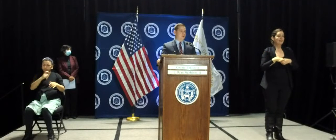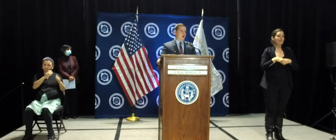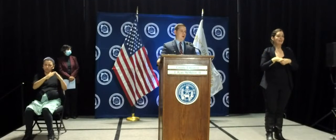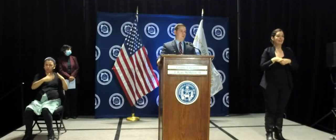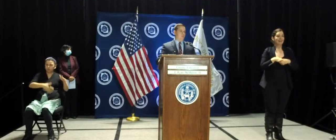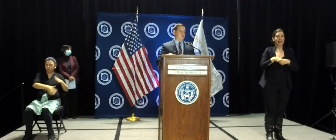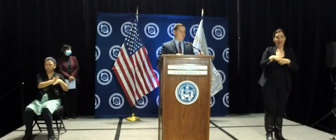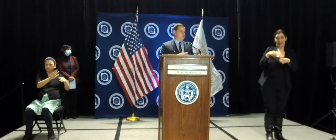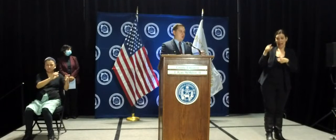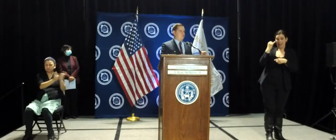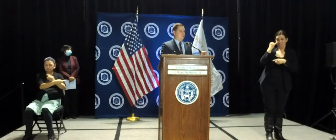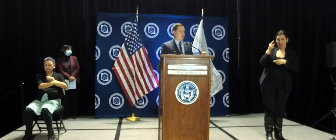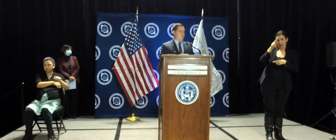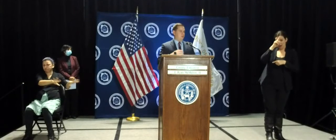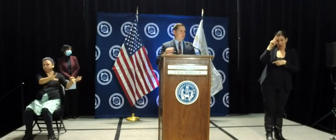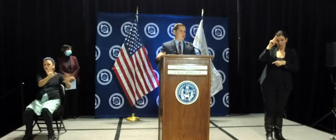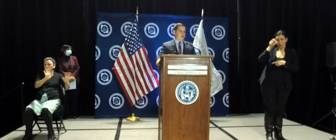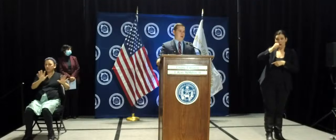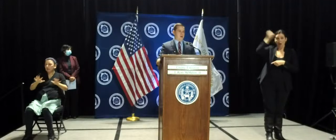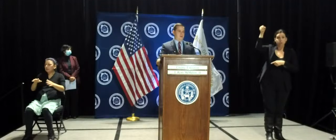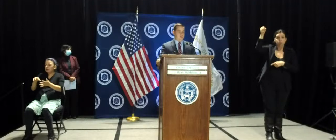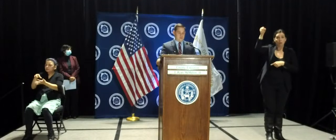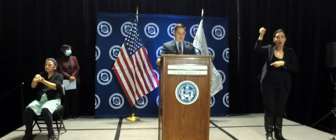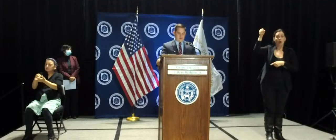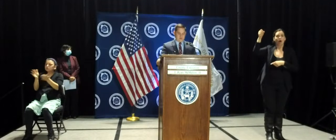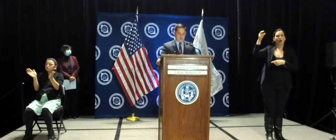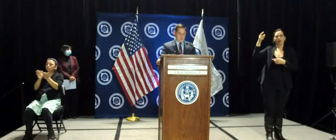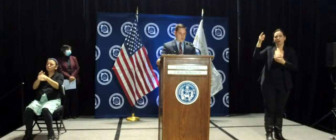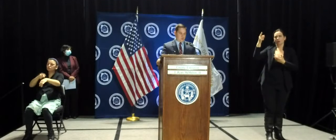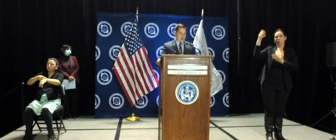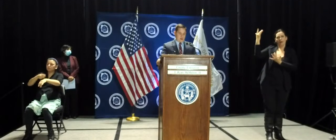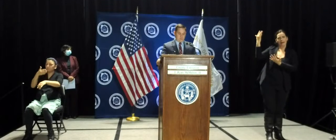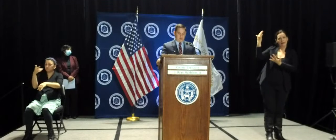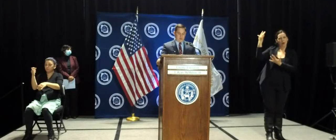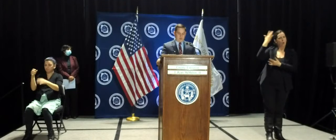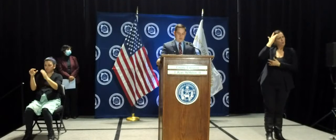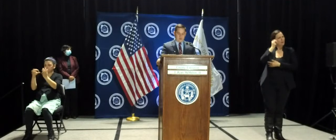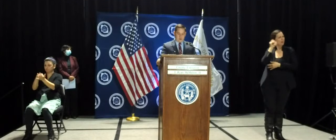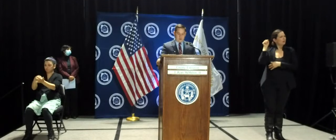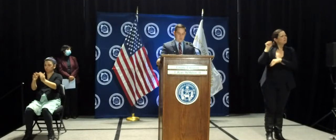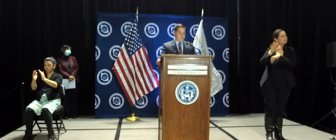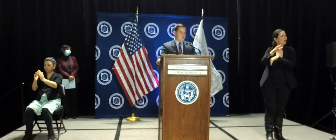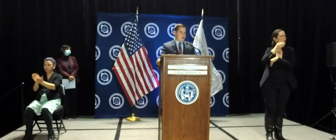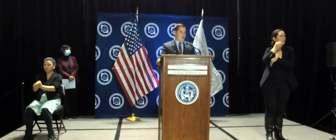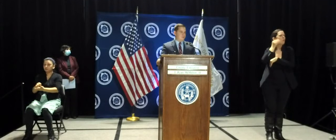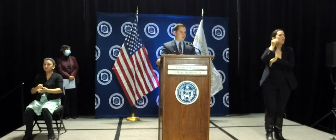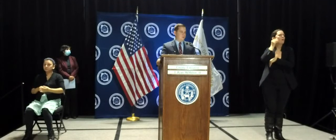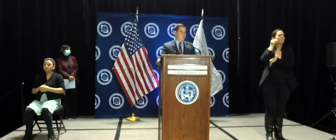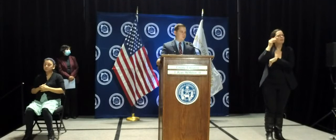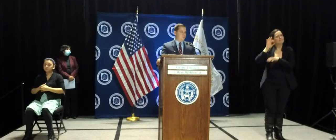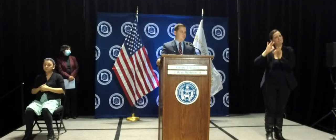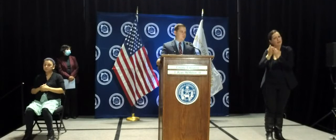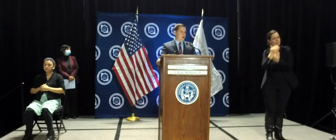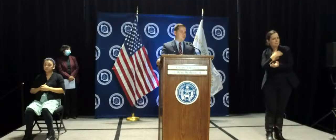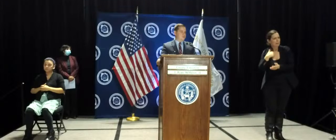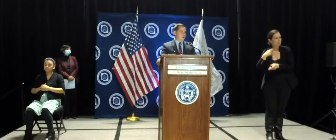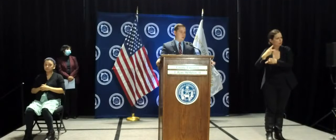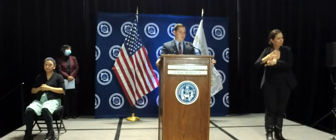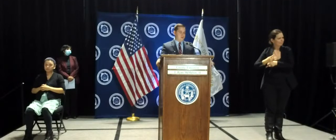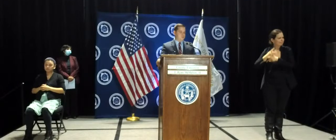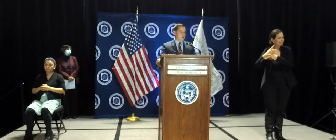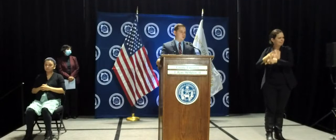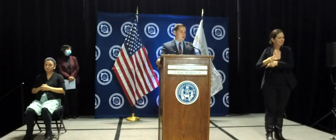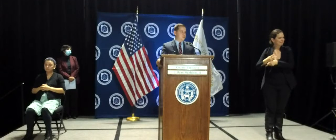COVID, but we've solved the problem. It's with a great operator. The staffing we've addressed,